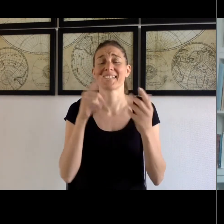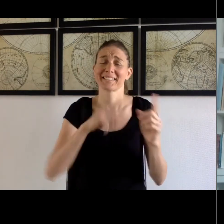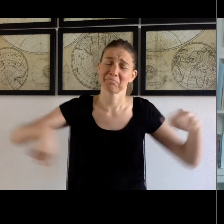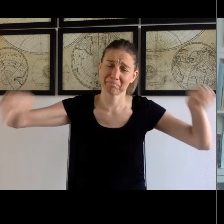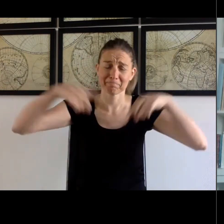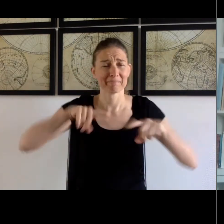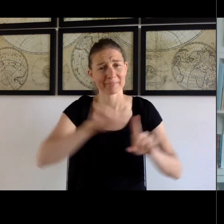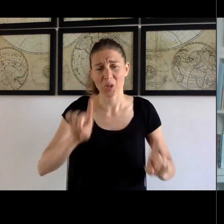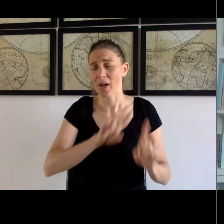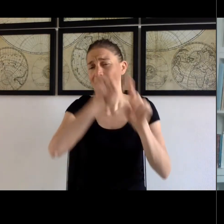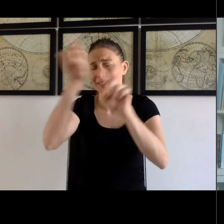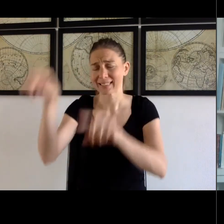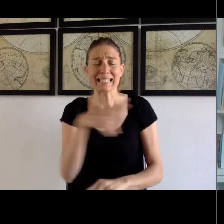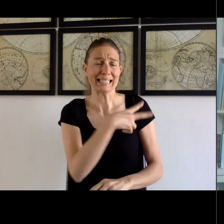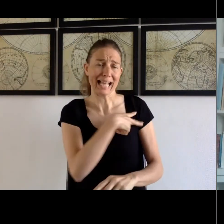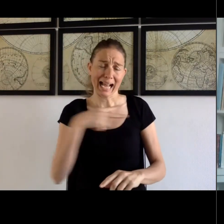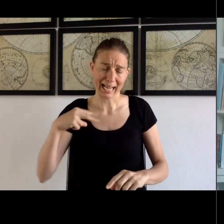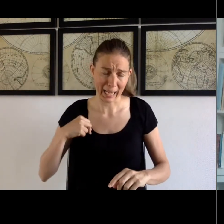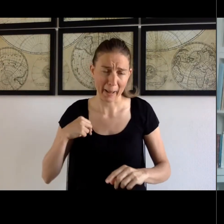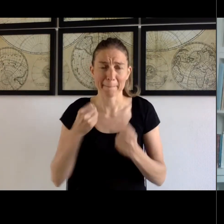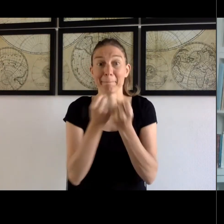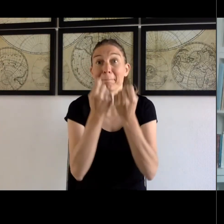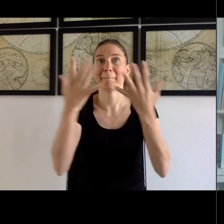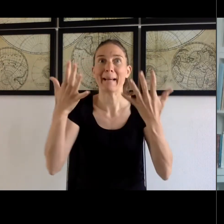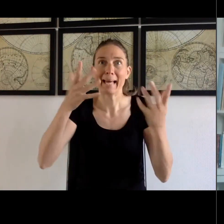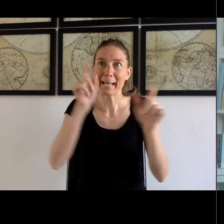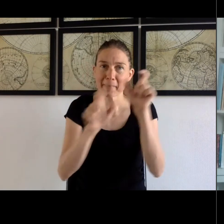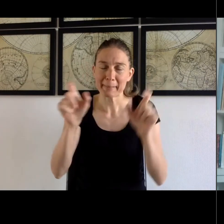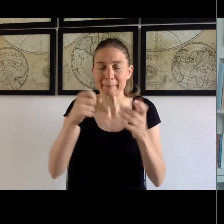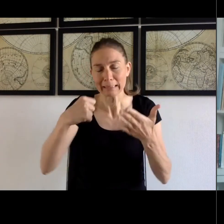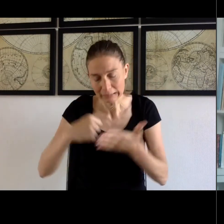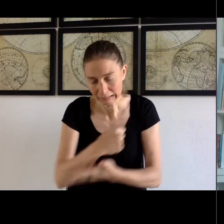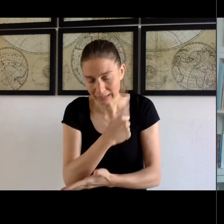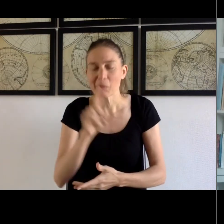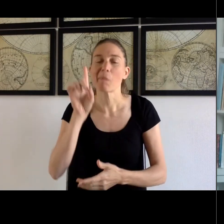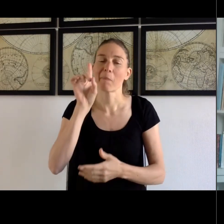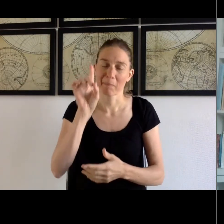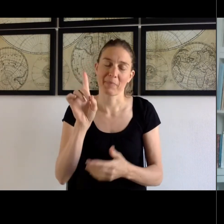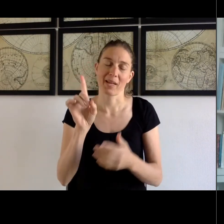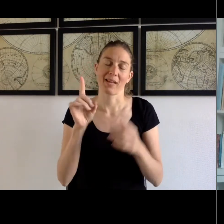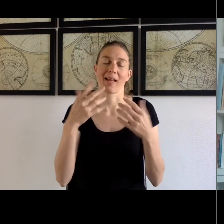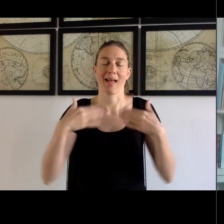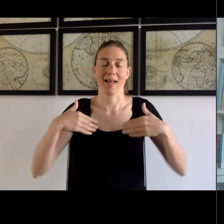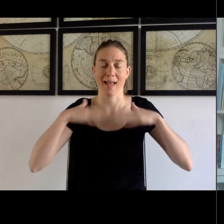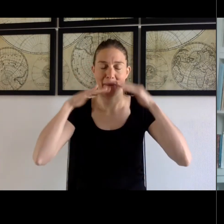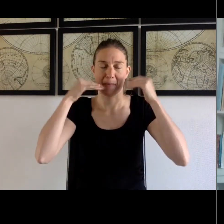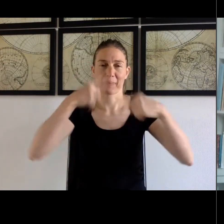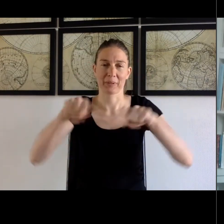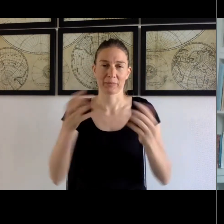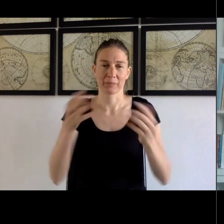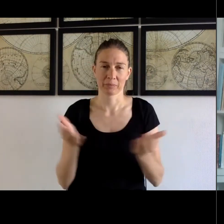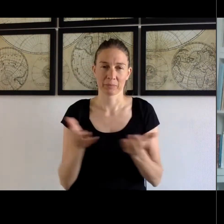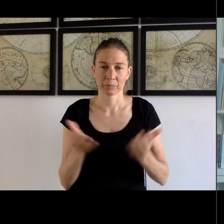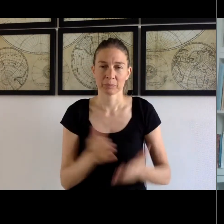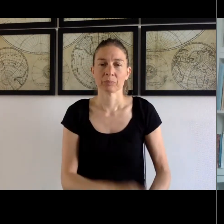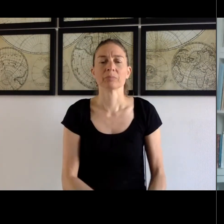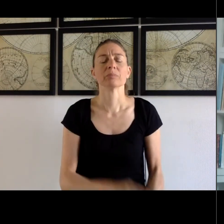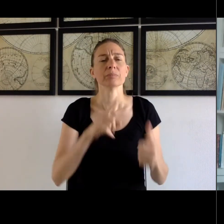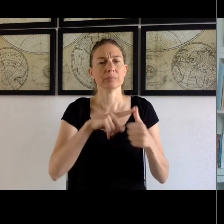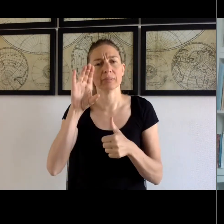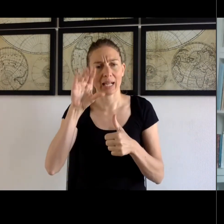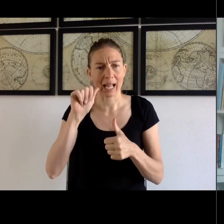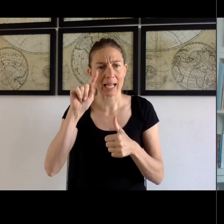we are here. We had a very, very interesting presentations of Catalina and Mark,